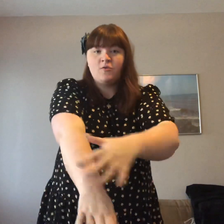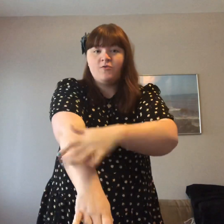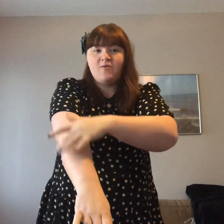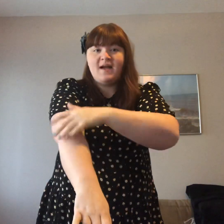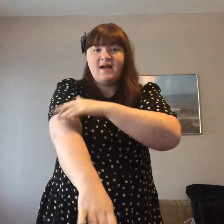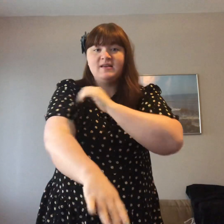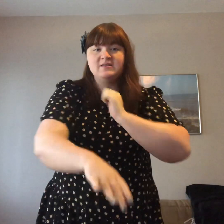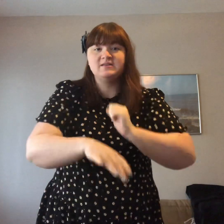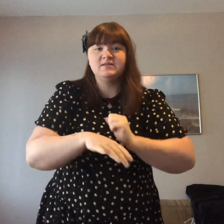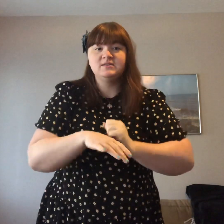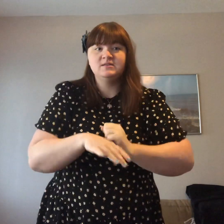grass,